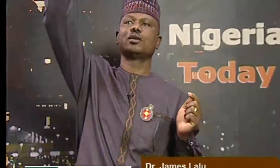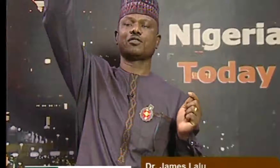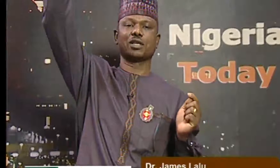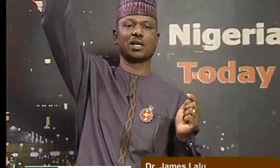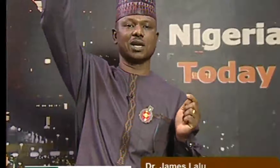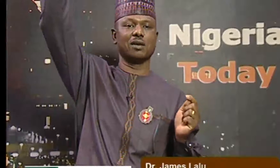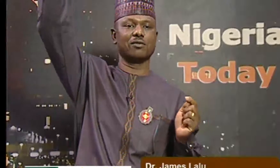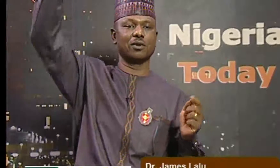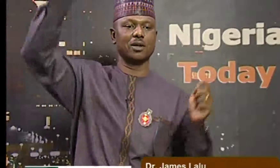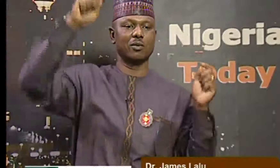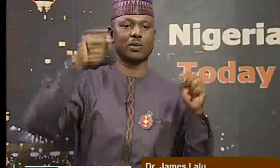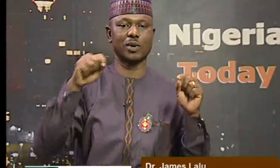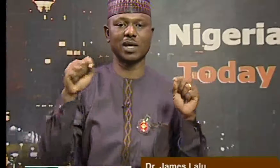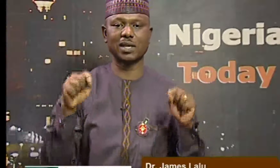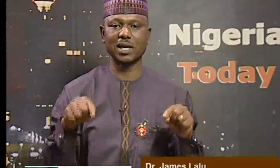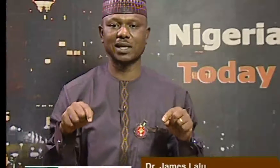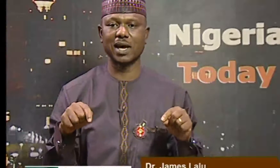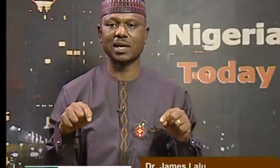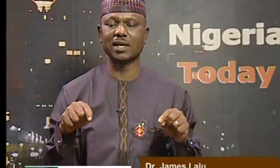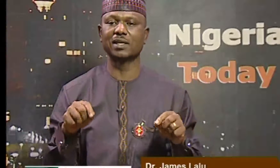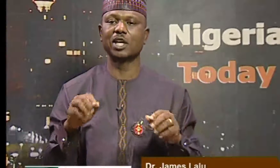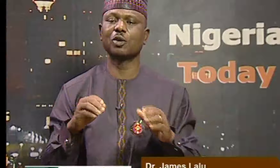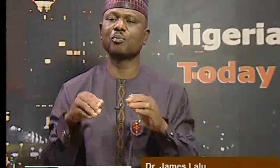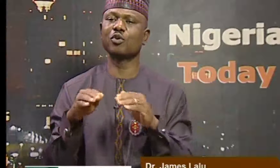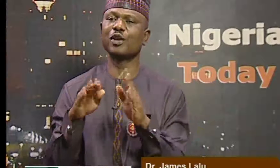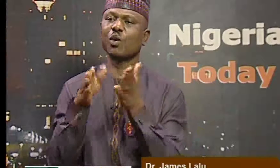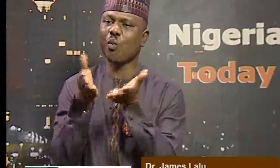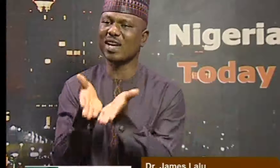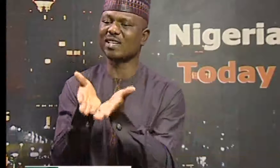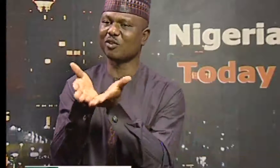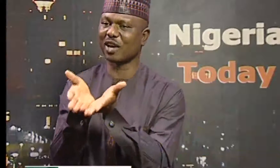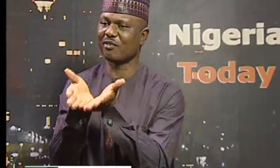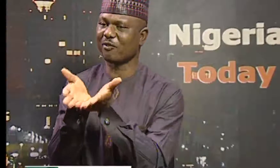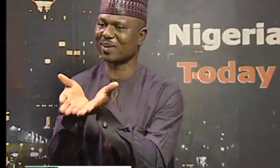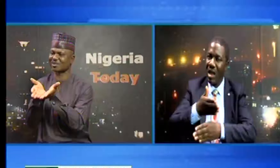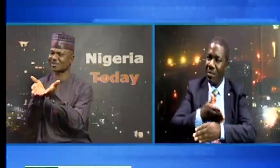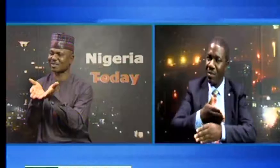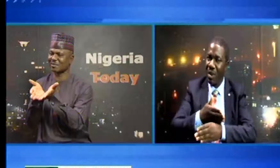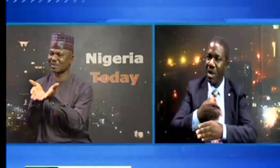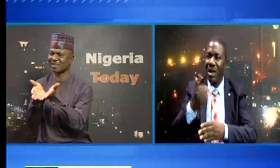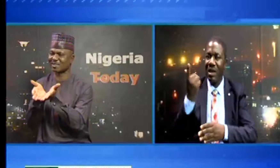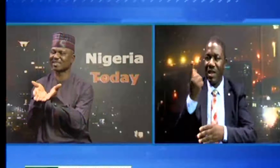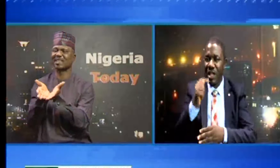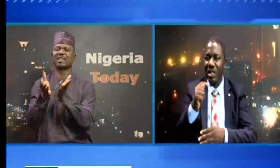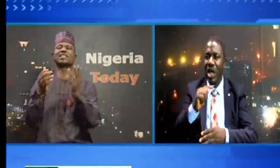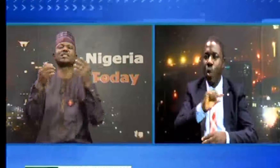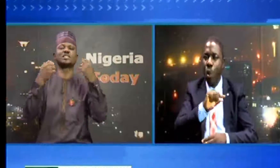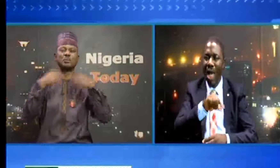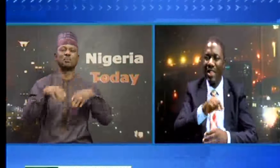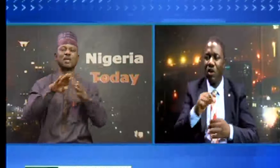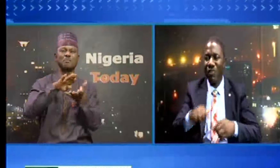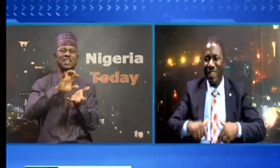to the federal level. What we are saying here is improving the quality of life of persons with disabilities